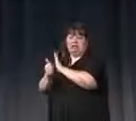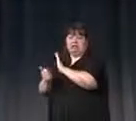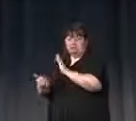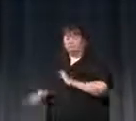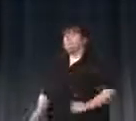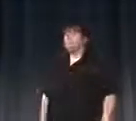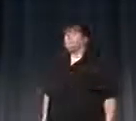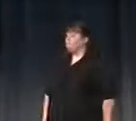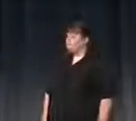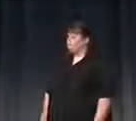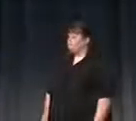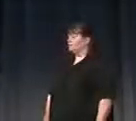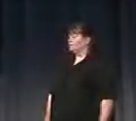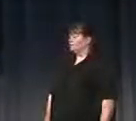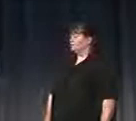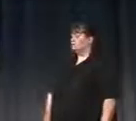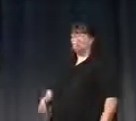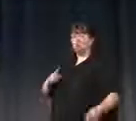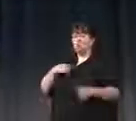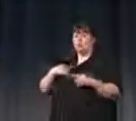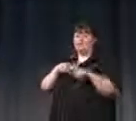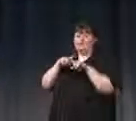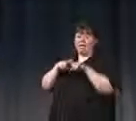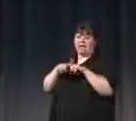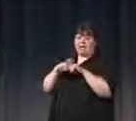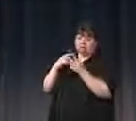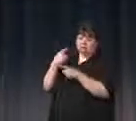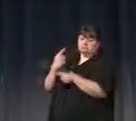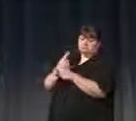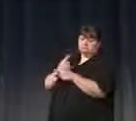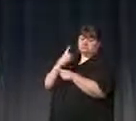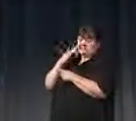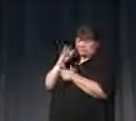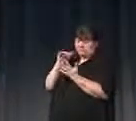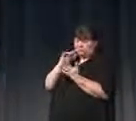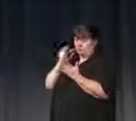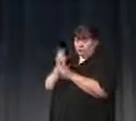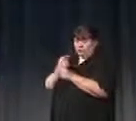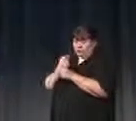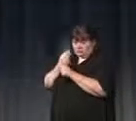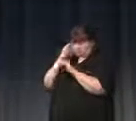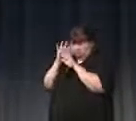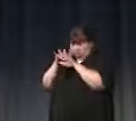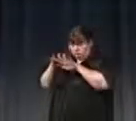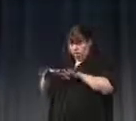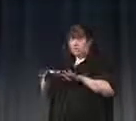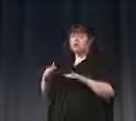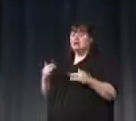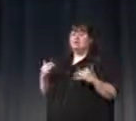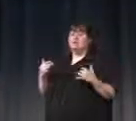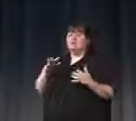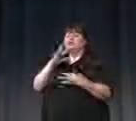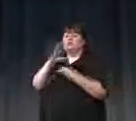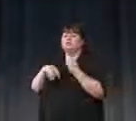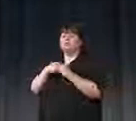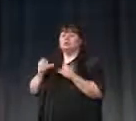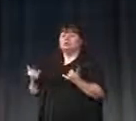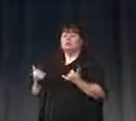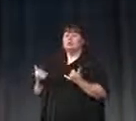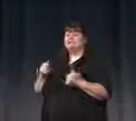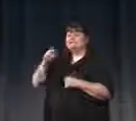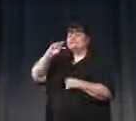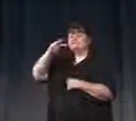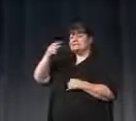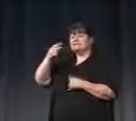right, now, and yeah, so we rely on the regularities of natural sounds in order to hear. So what I'm going to be talking about today is a second scene